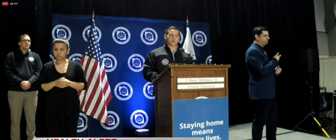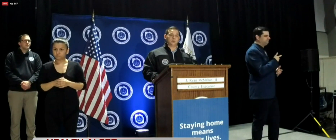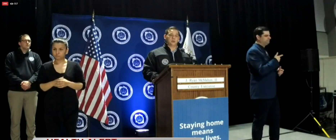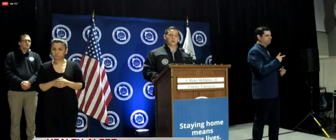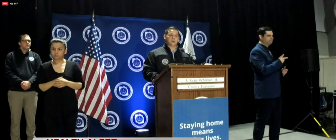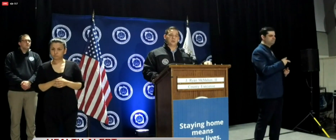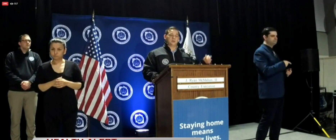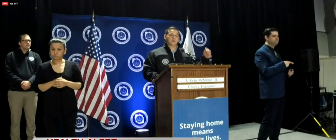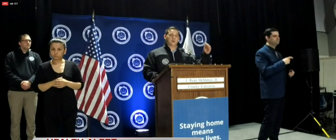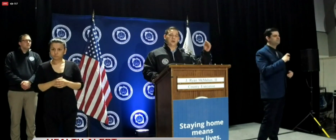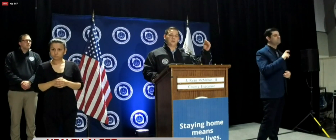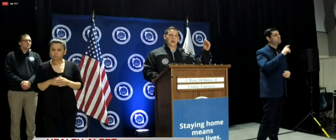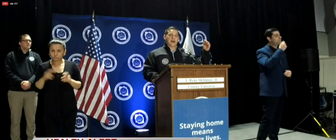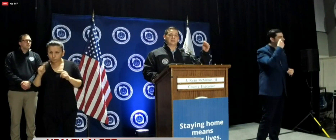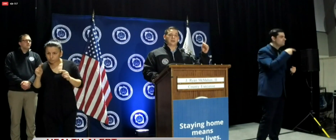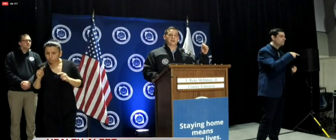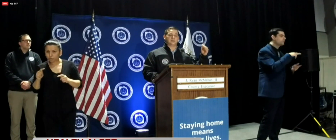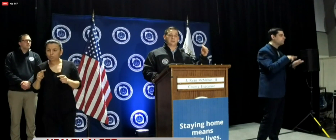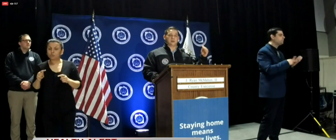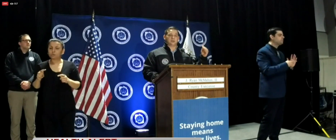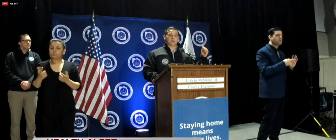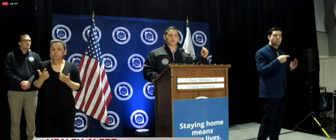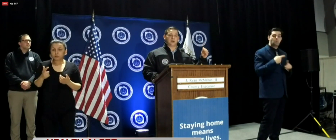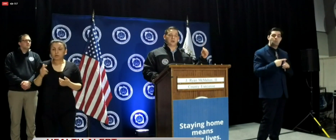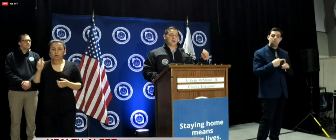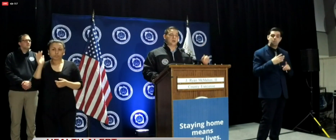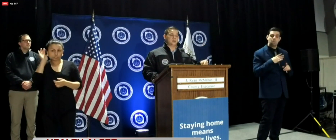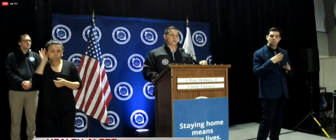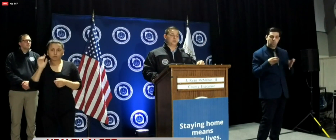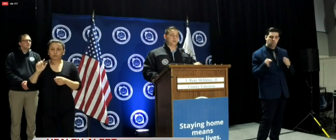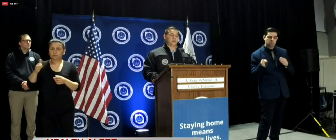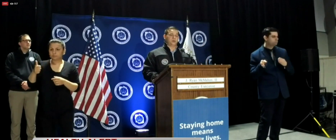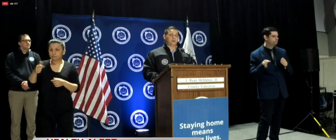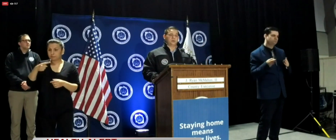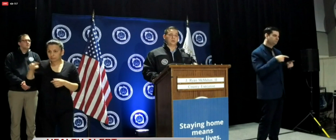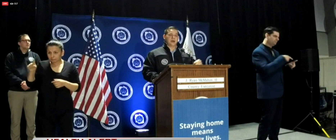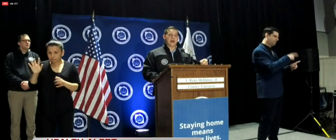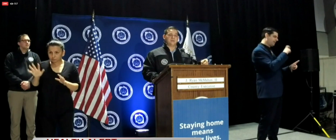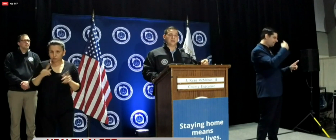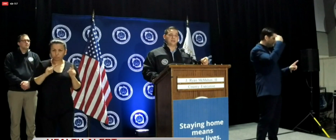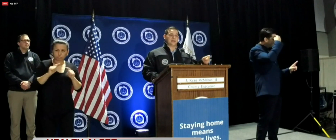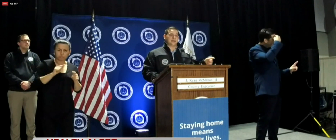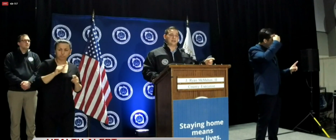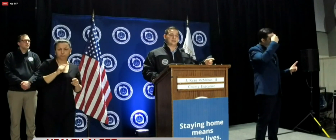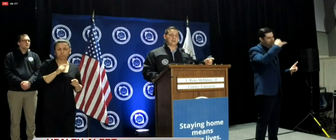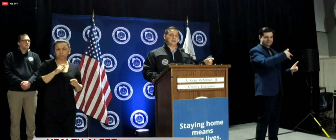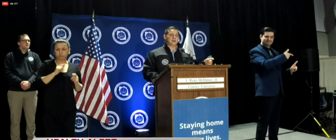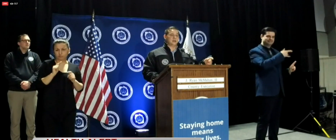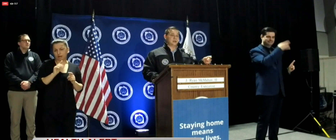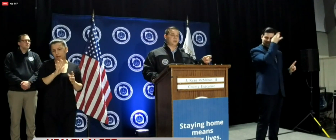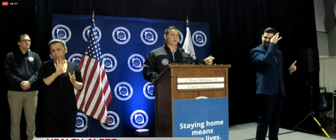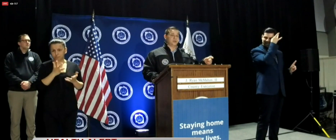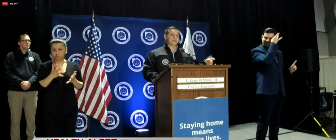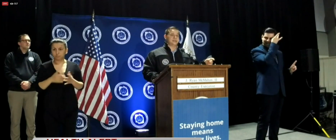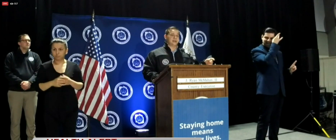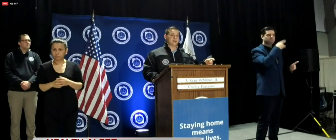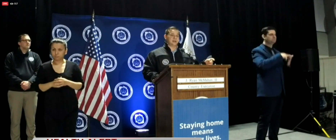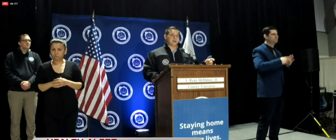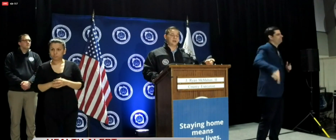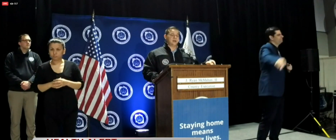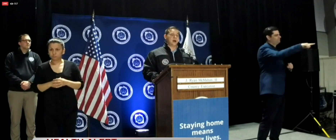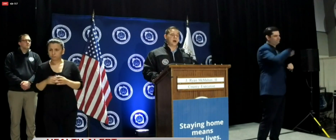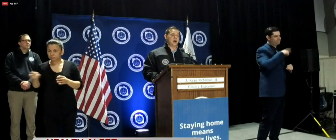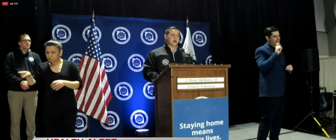doing. Even if the active cases start to shrink, the people who have this that get sick get really